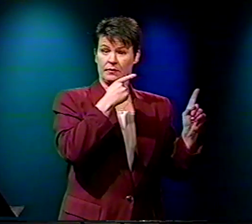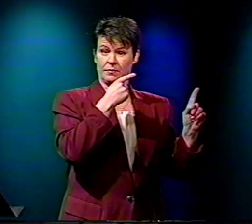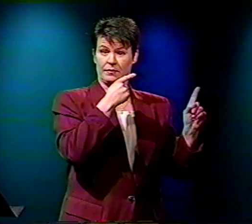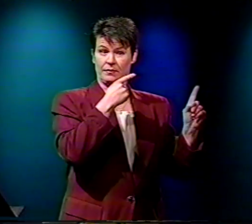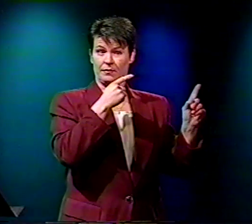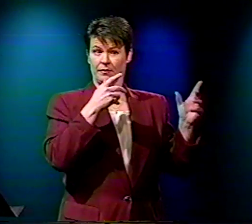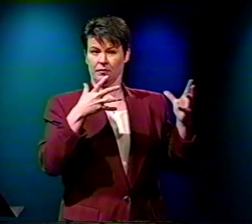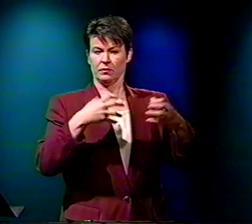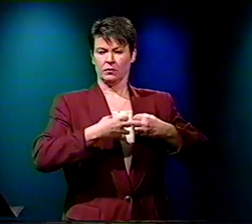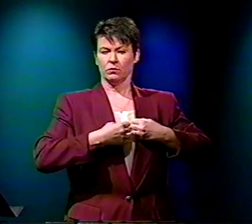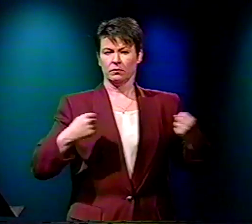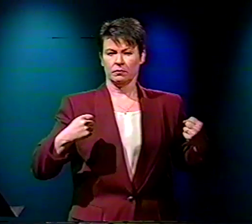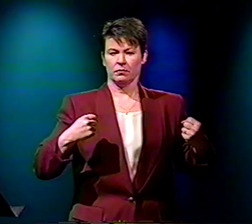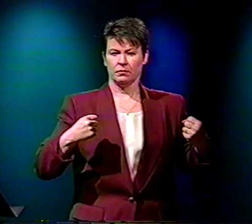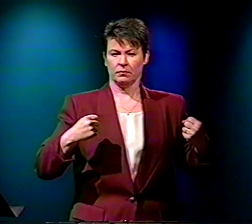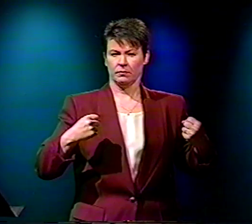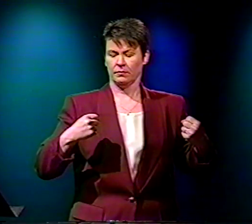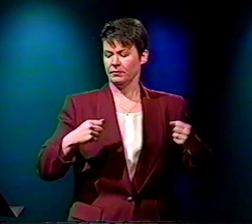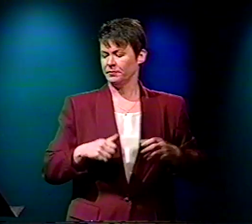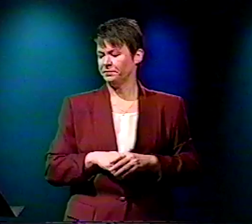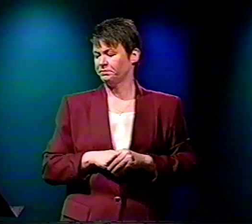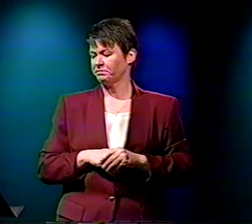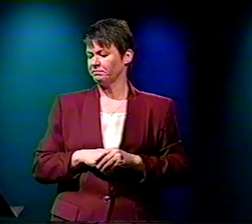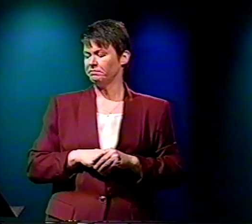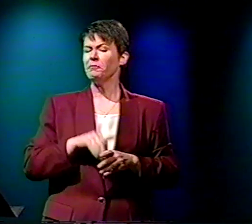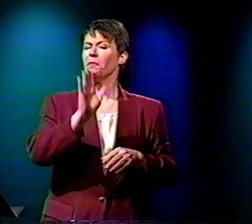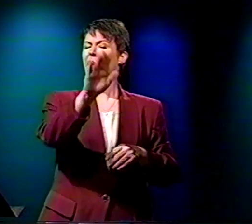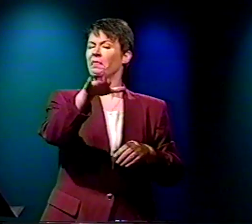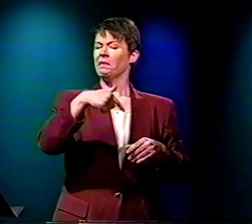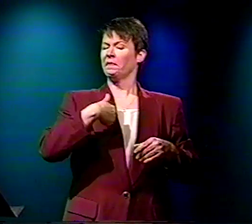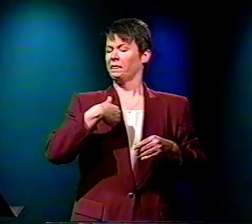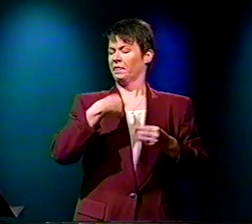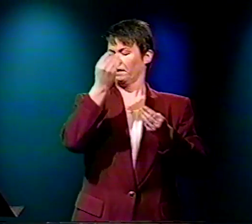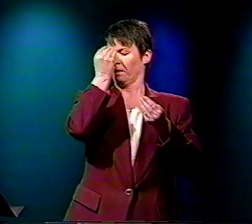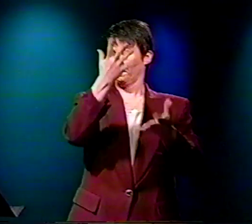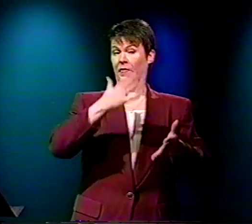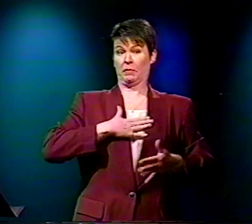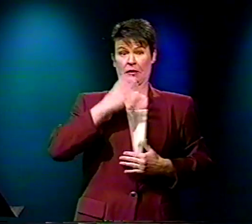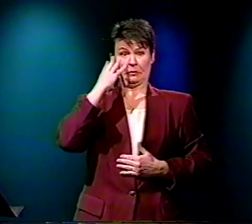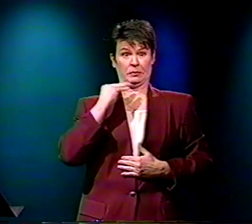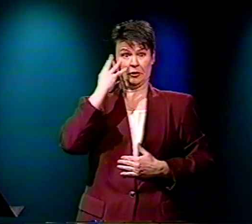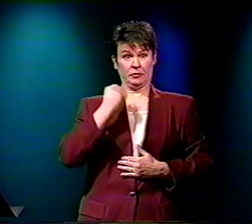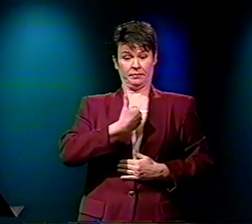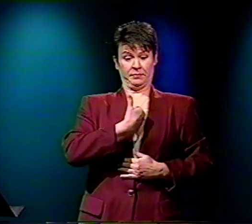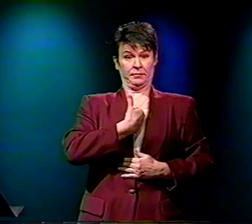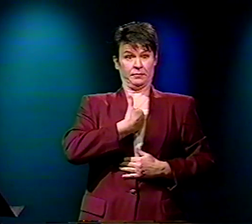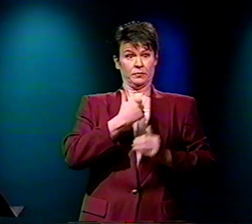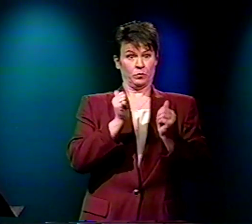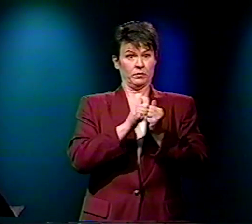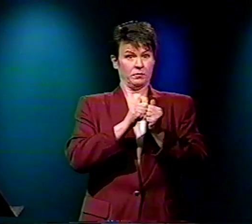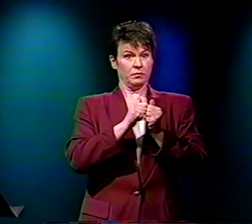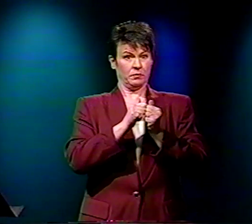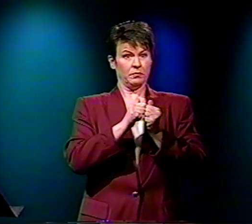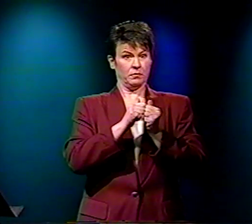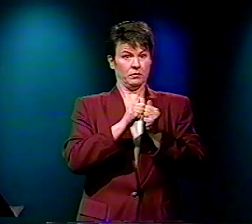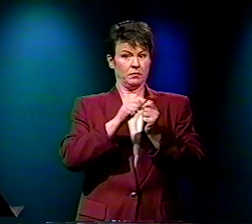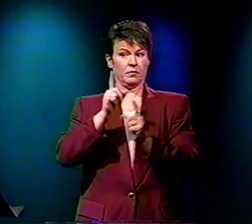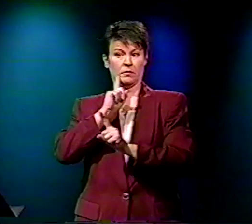have such problems in interacting with hearing people at times, and therefore they feel torn. You know, my own personal